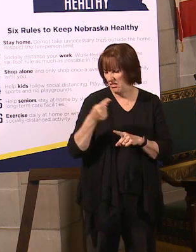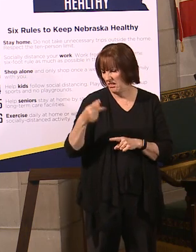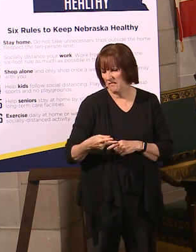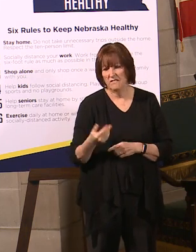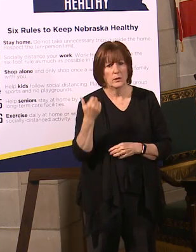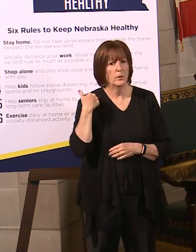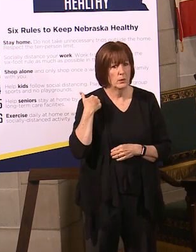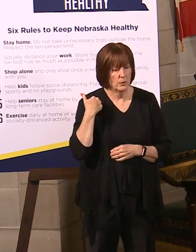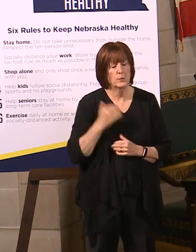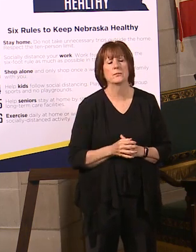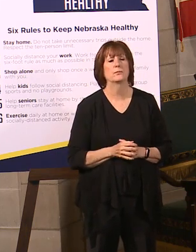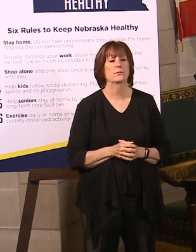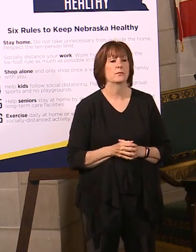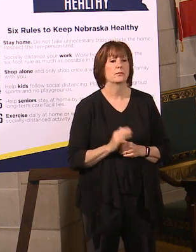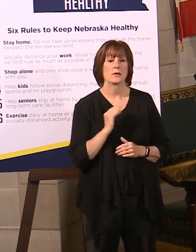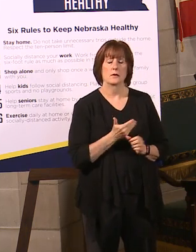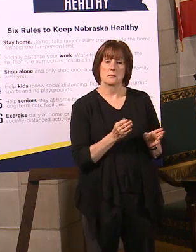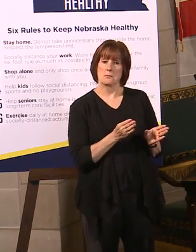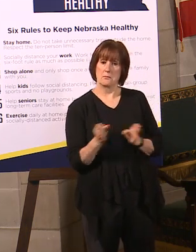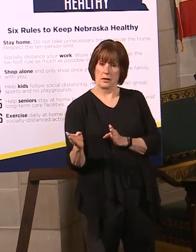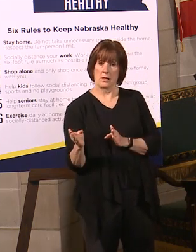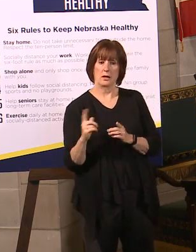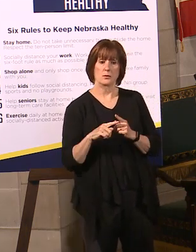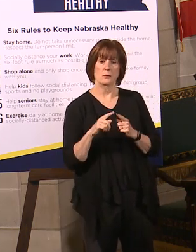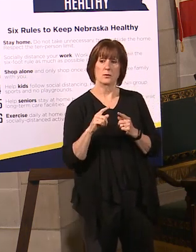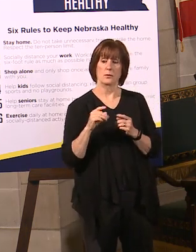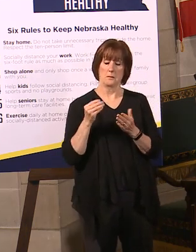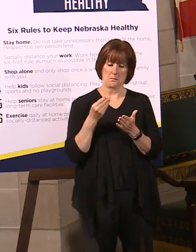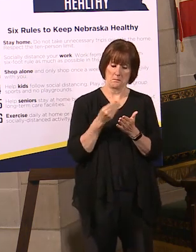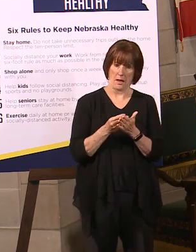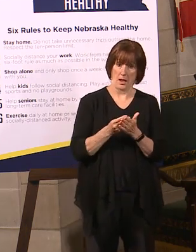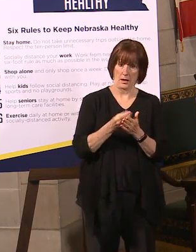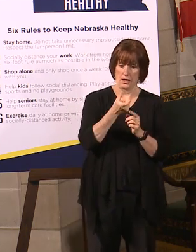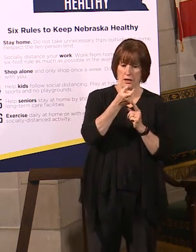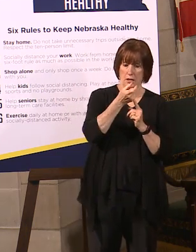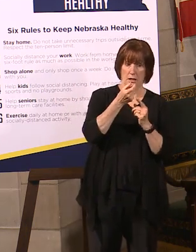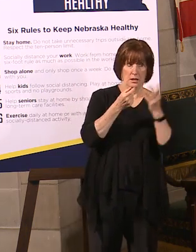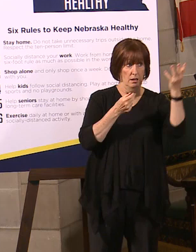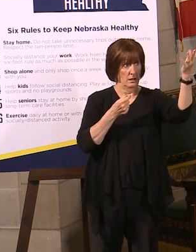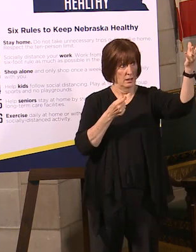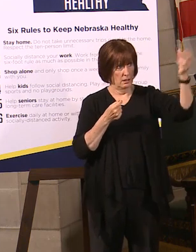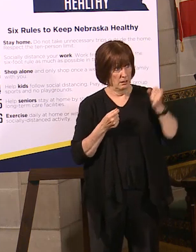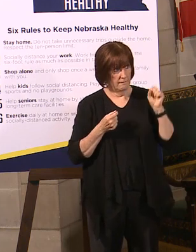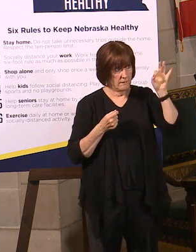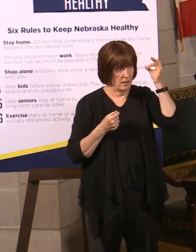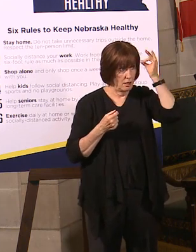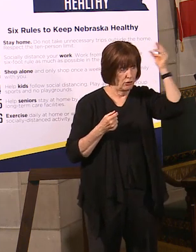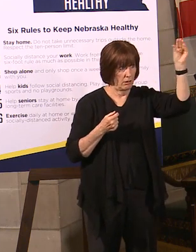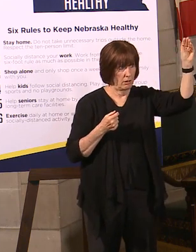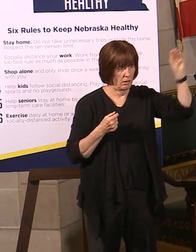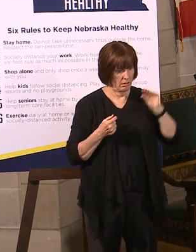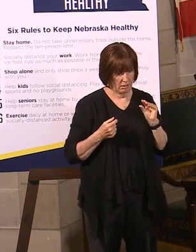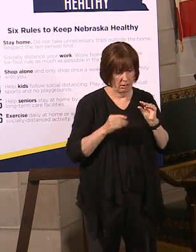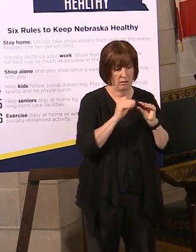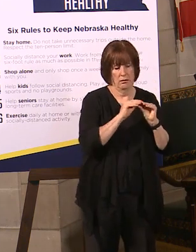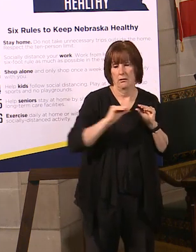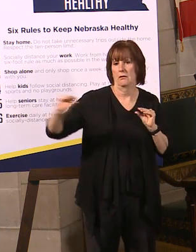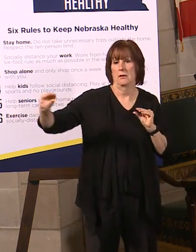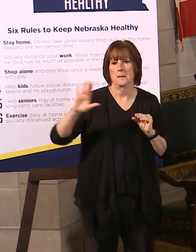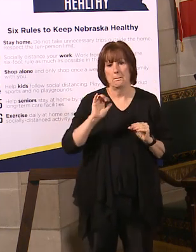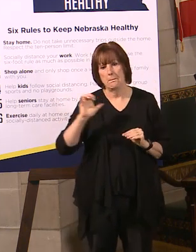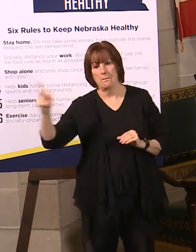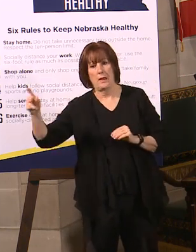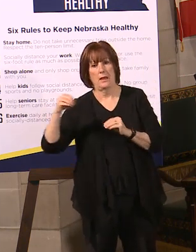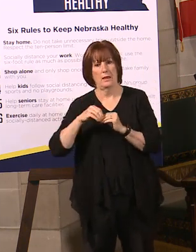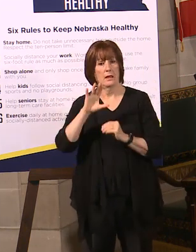what it was. And our plan is to be able to replace those dollars with the CARES Act money so that we can put that money we took from the cash reserve back